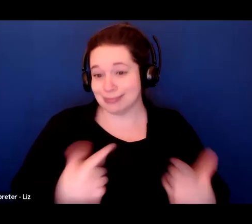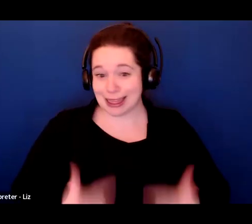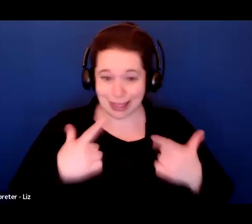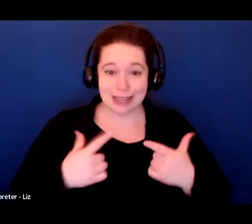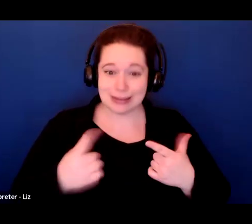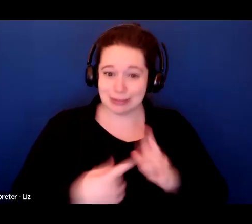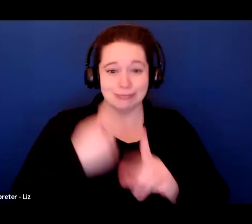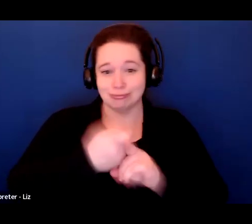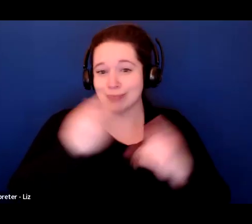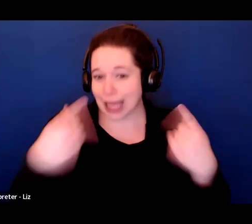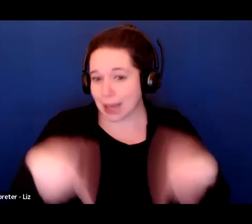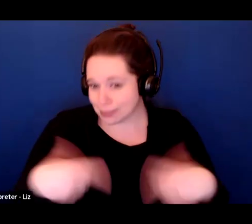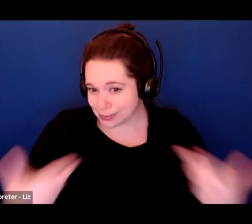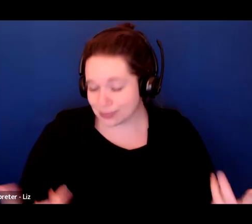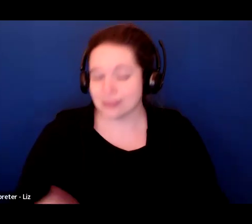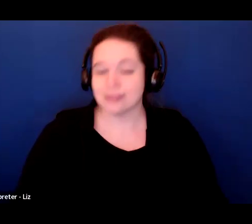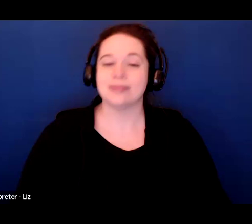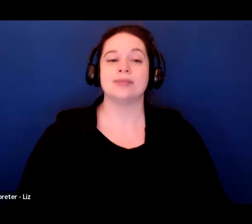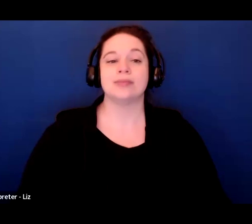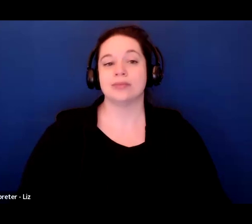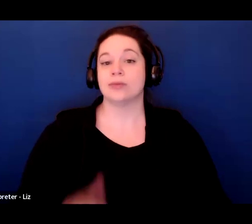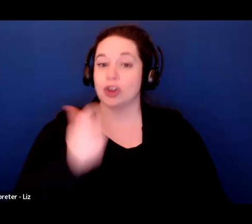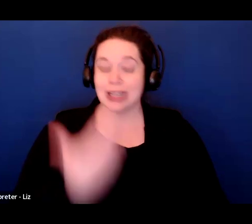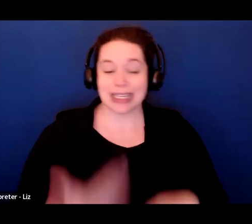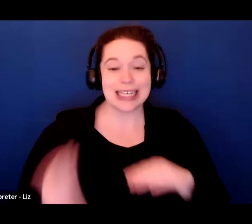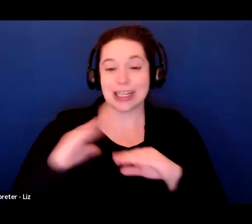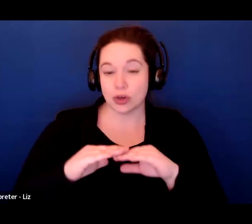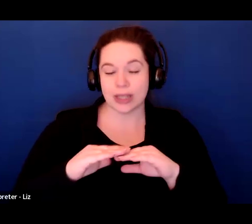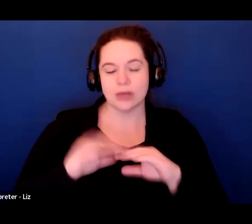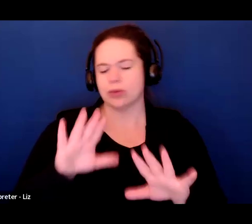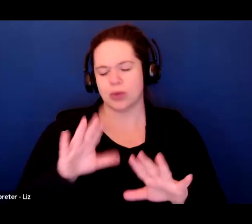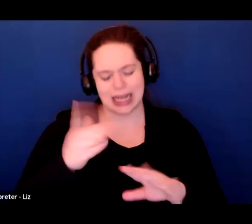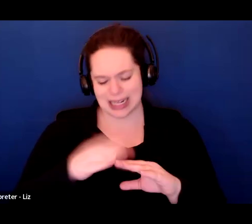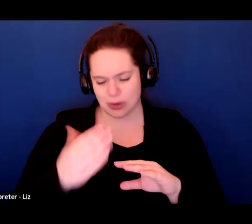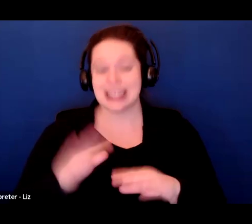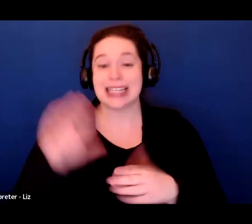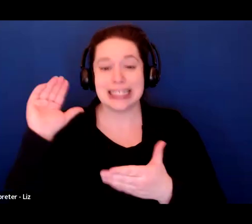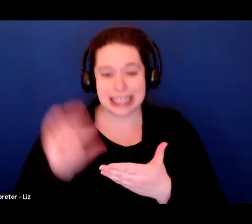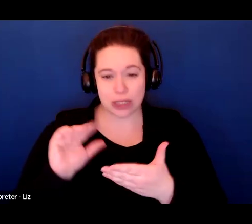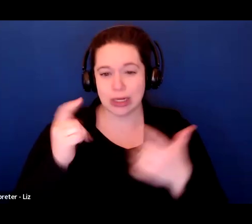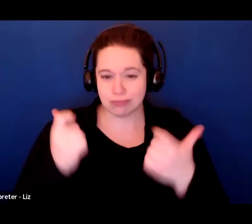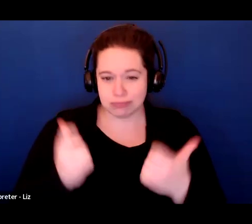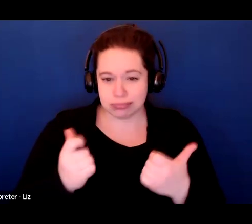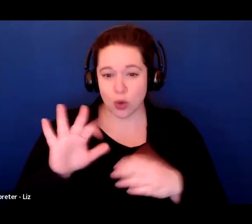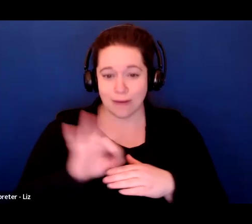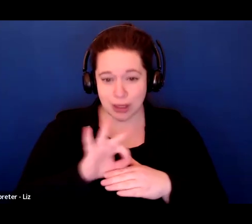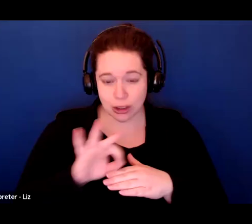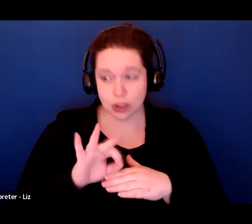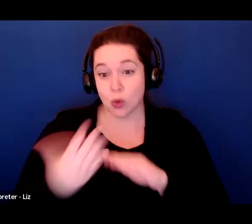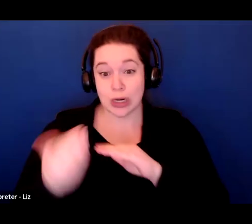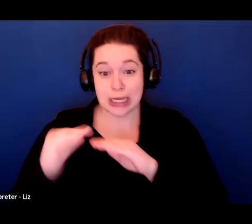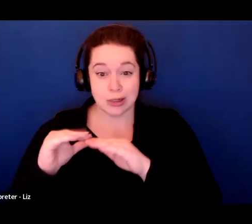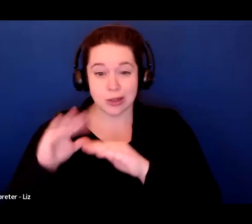if you have any increase in your decrease in your function, increase in